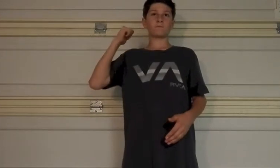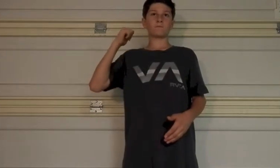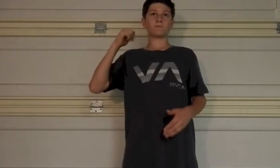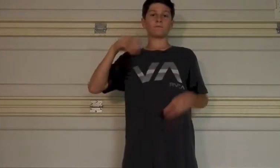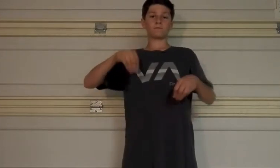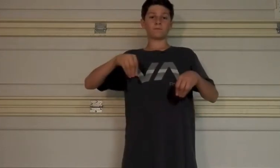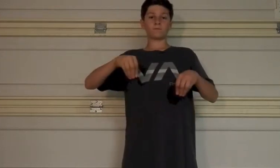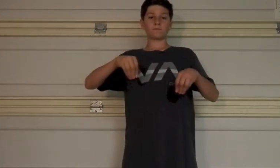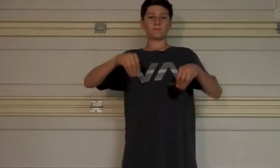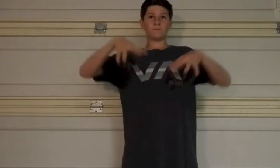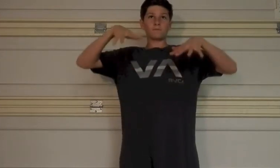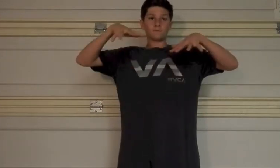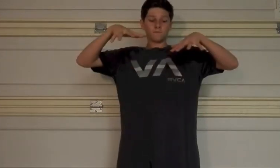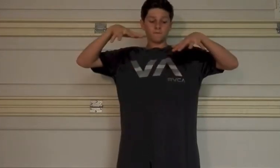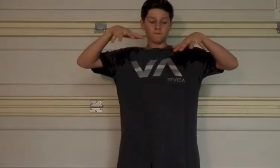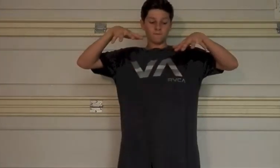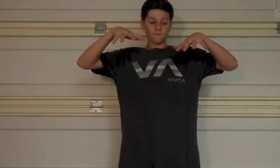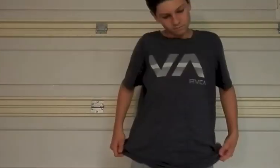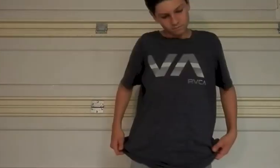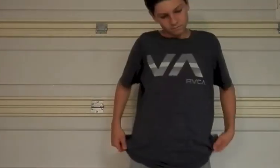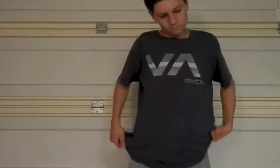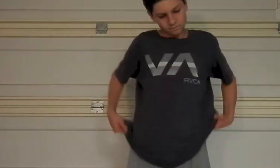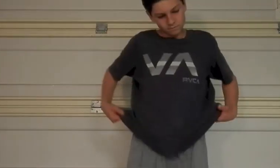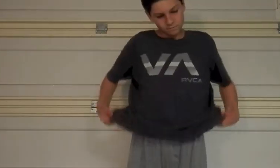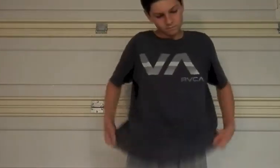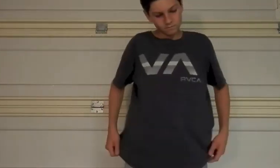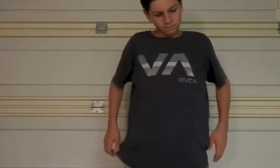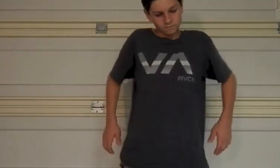won't back down.